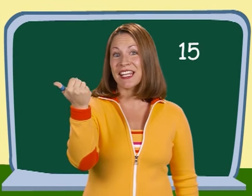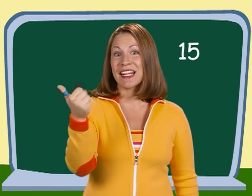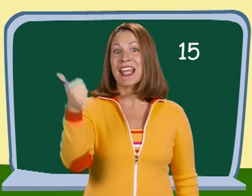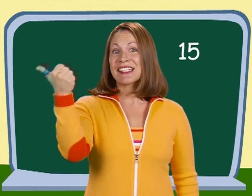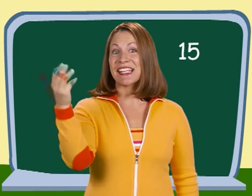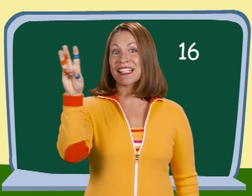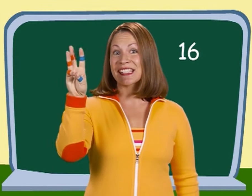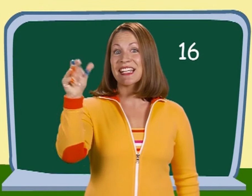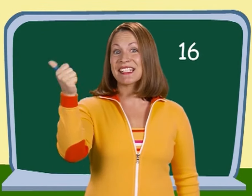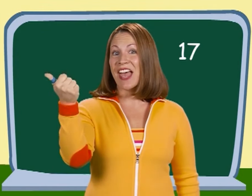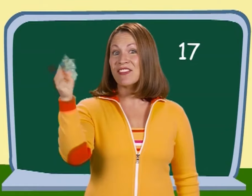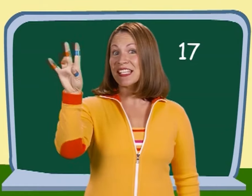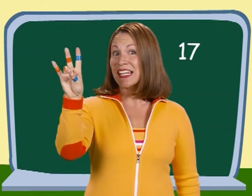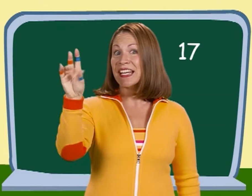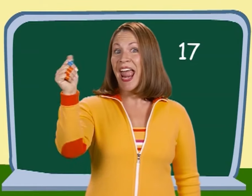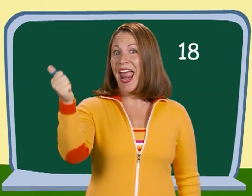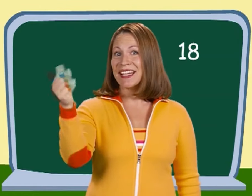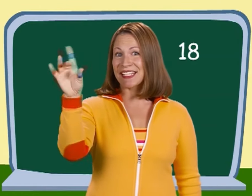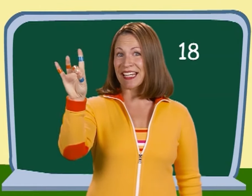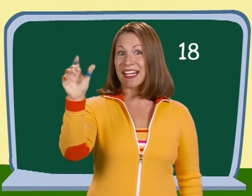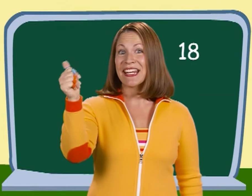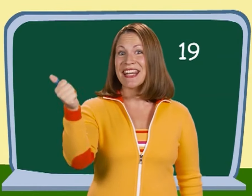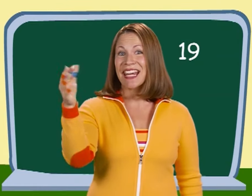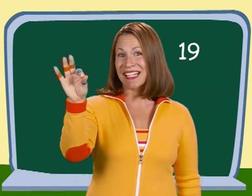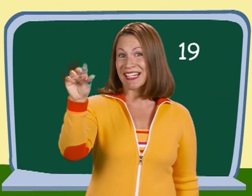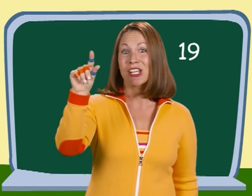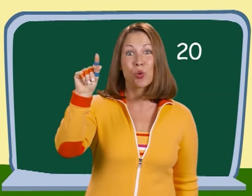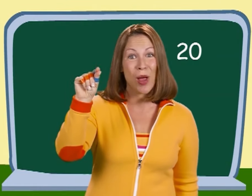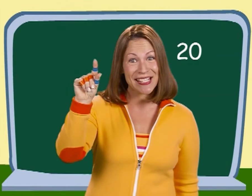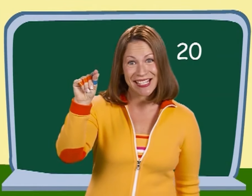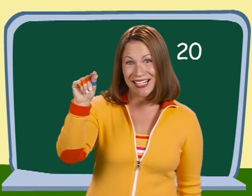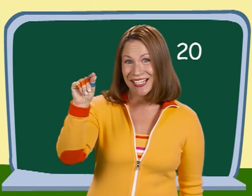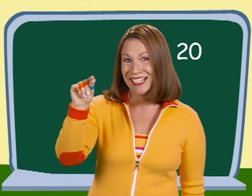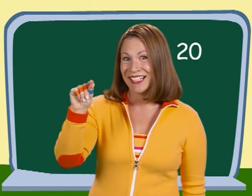15, 16, 17, 18, 19, 20.